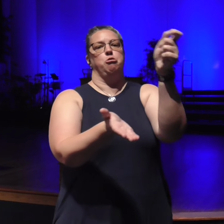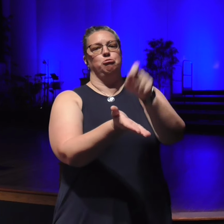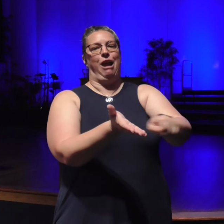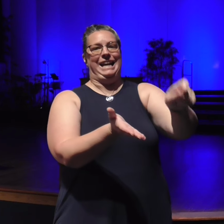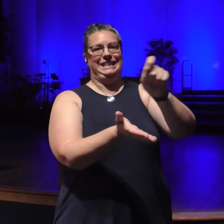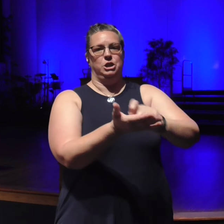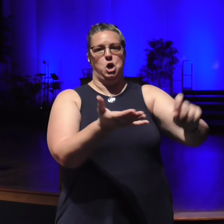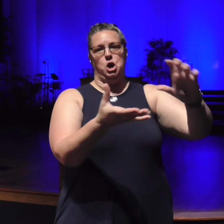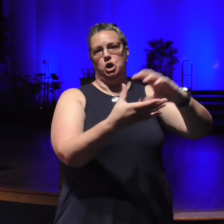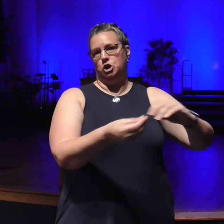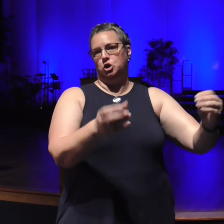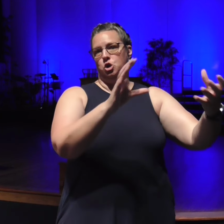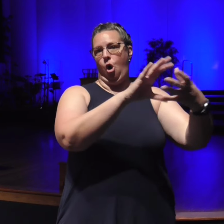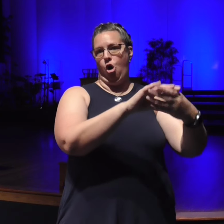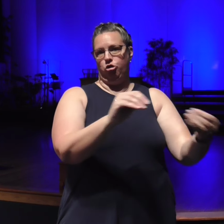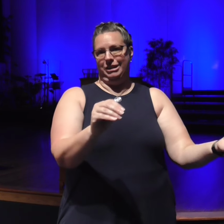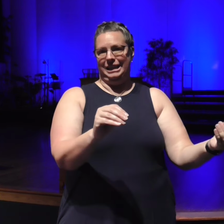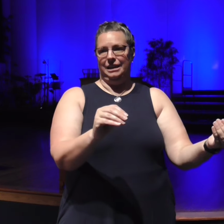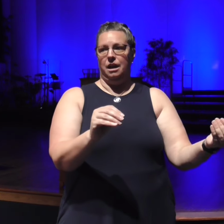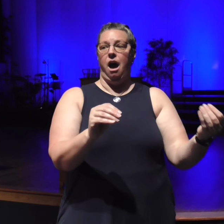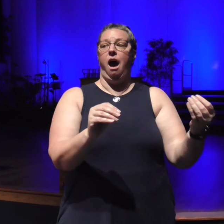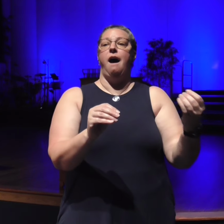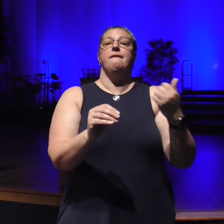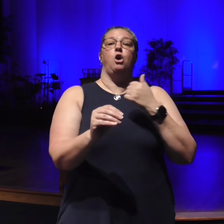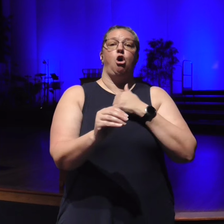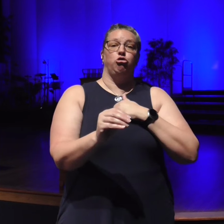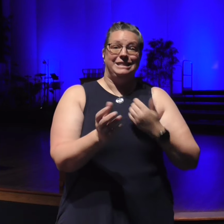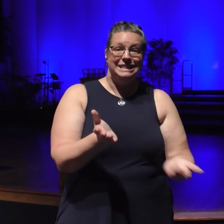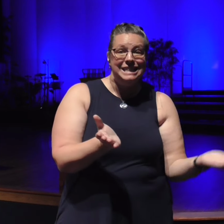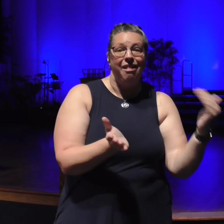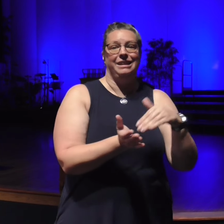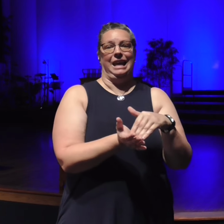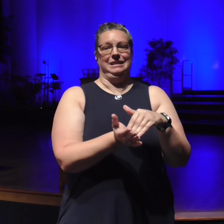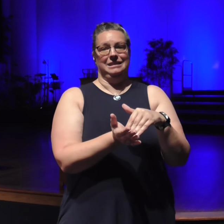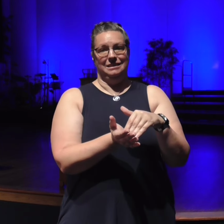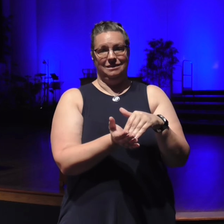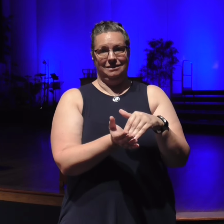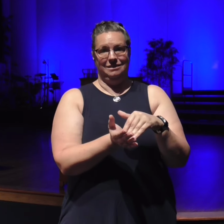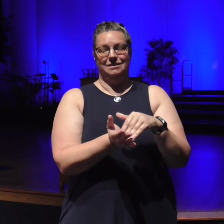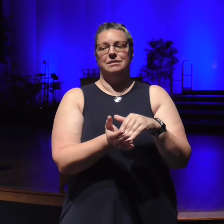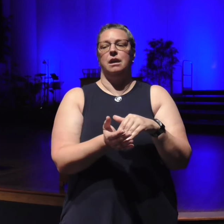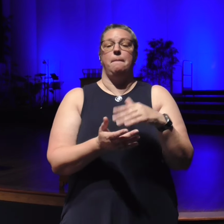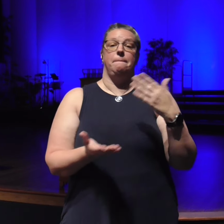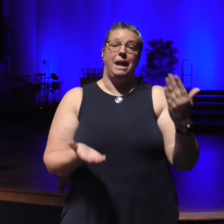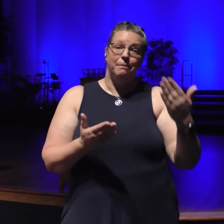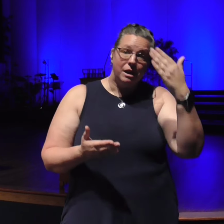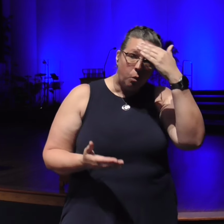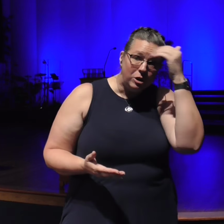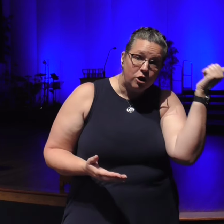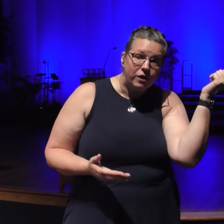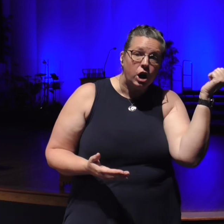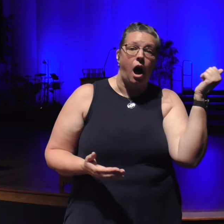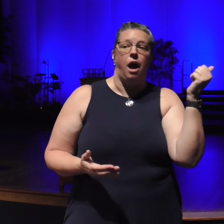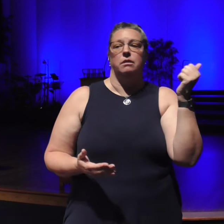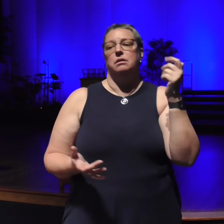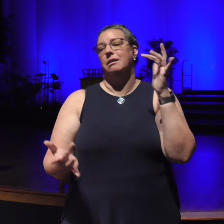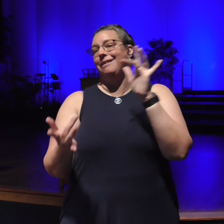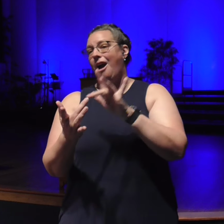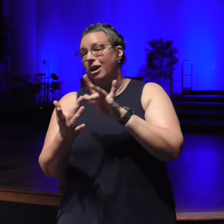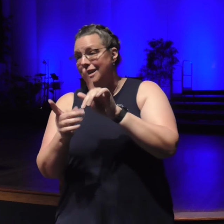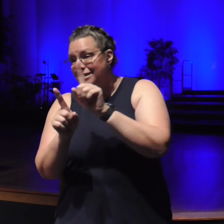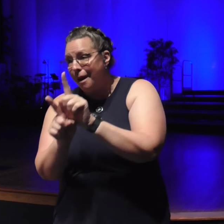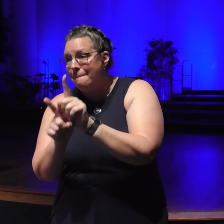own story of resilience that maybe you've forgotten, and reach out to a mentor